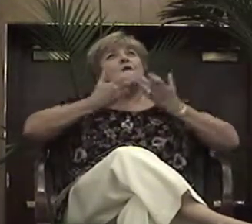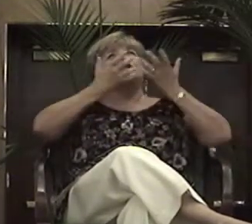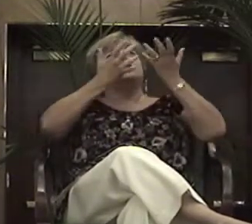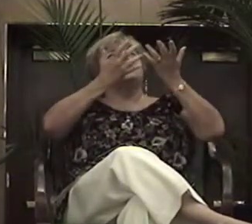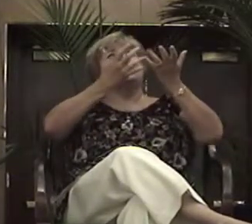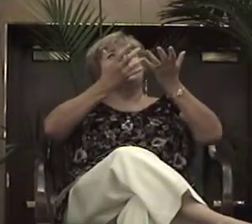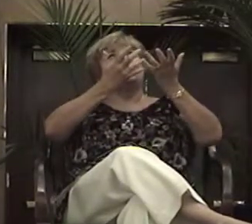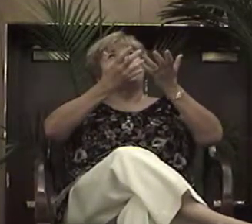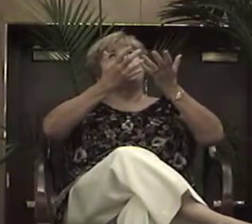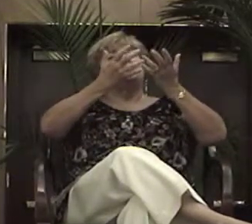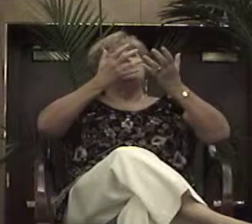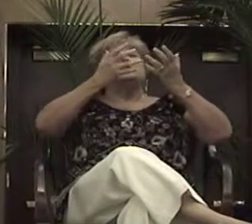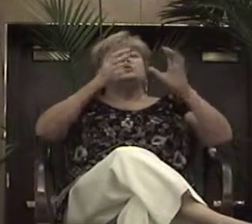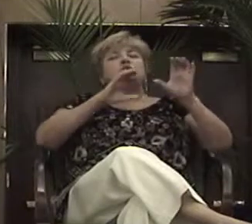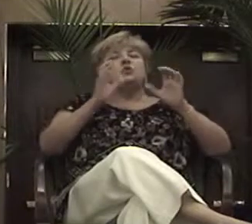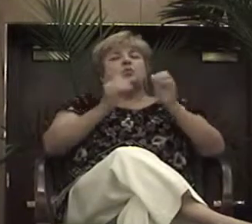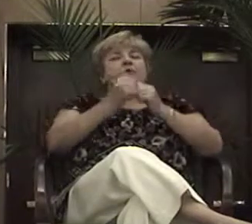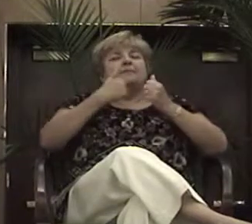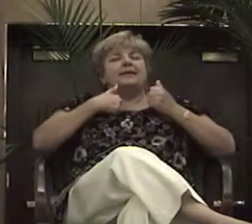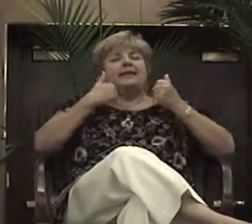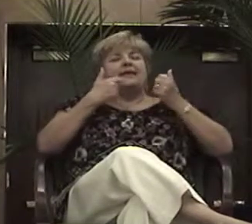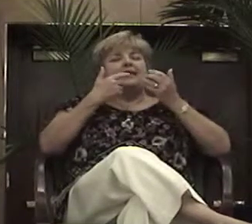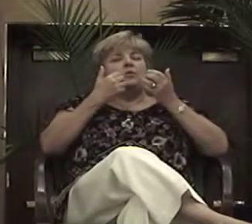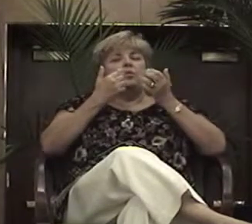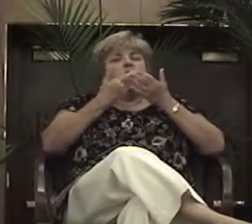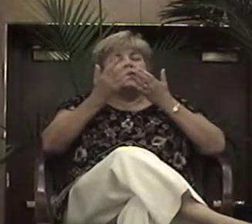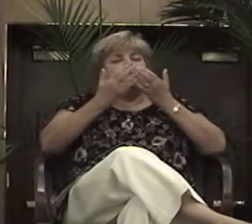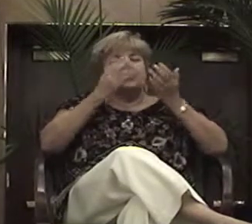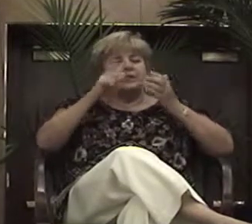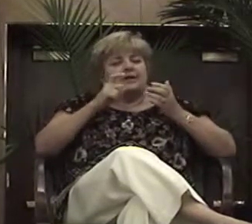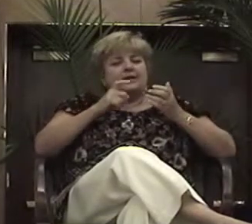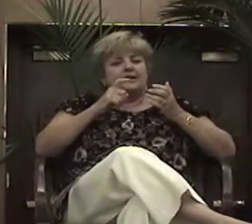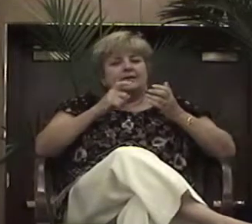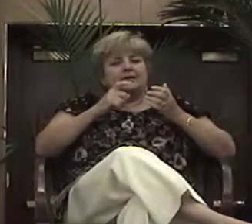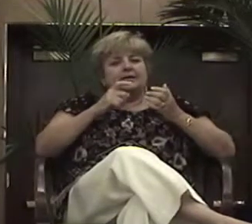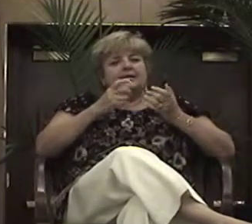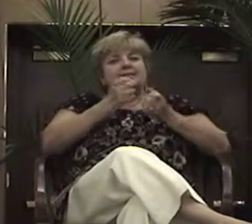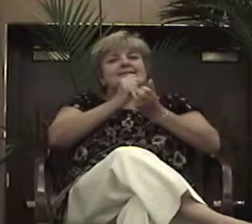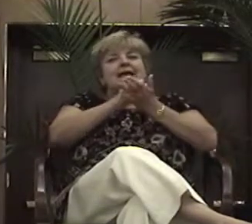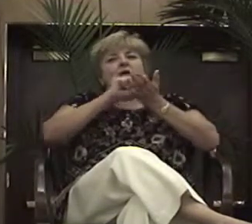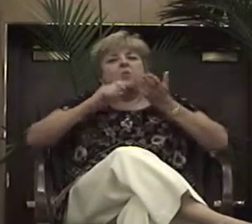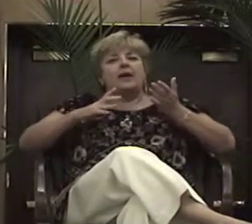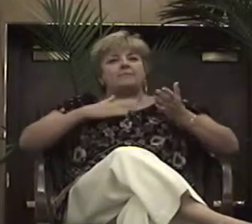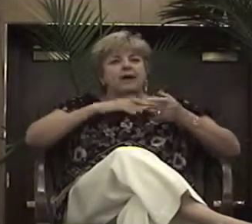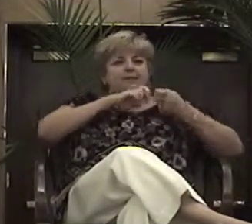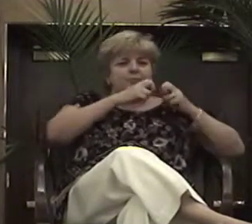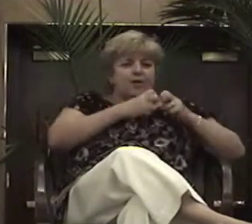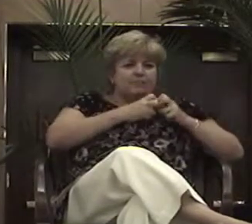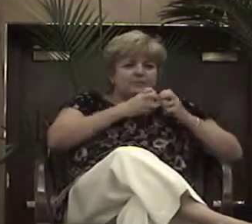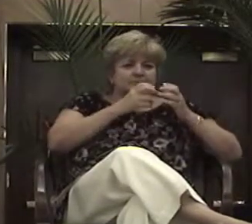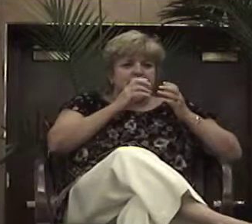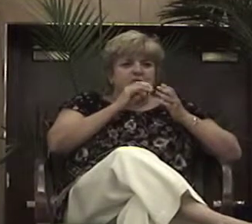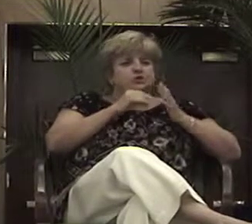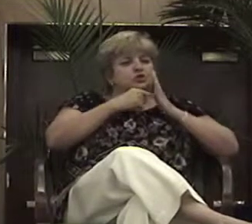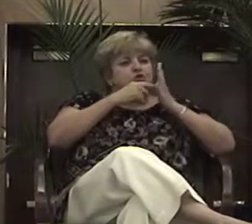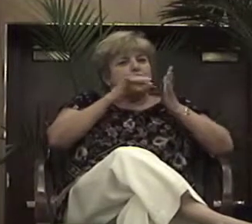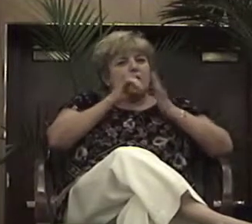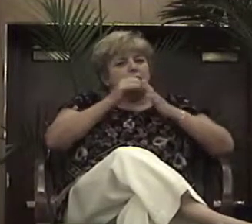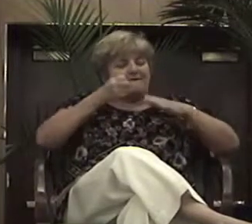Relieve me of the bondage of self that I may better do Thy will. Take away my difficulties as victory over them. Isn't that interesting? I can